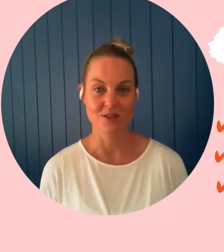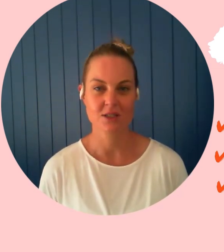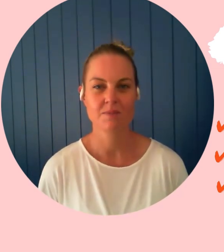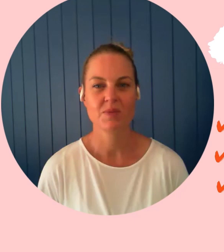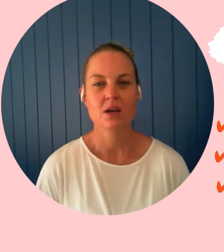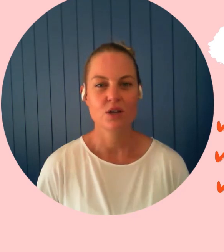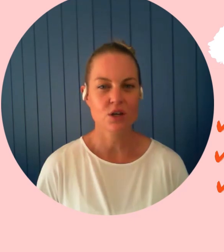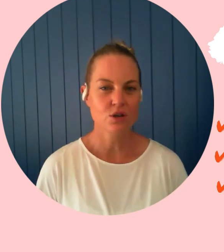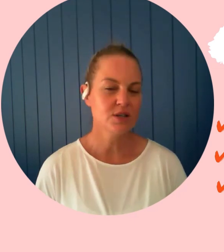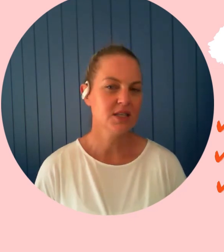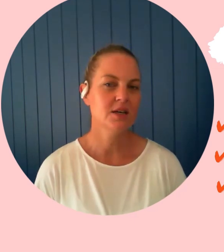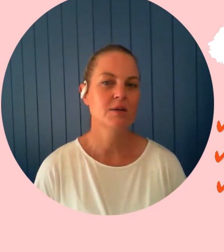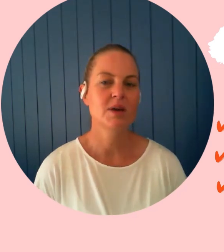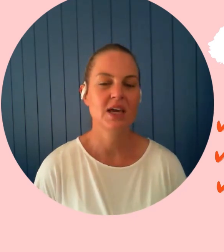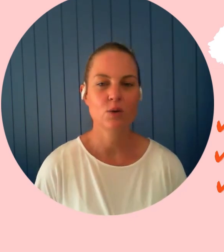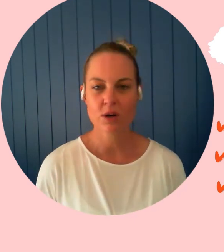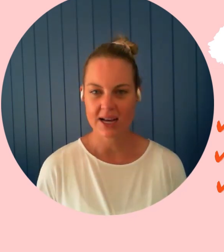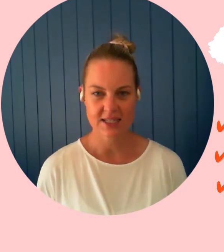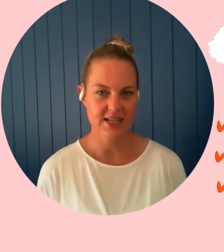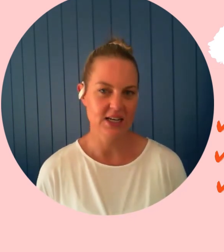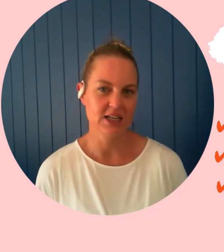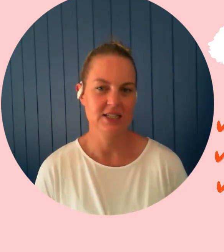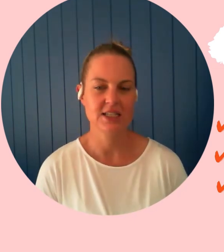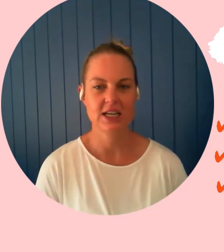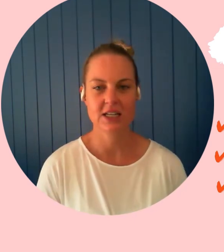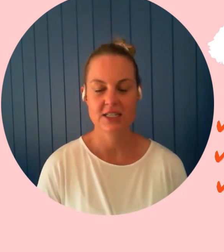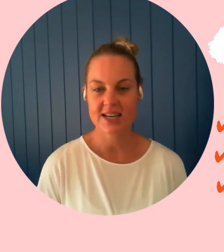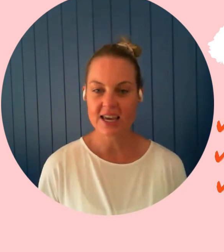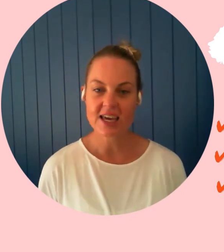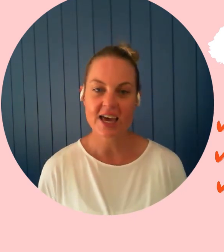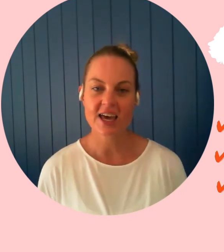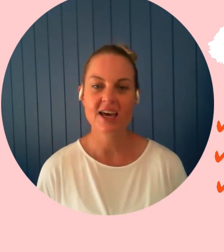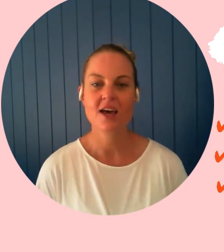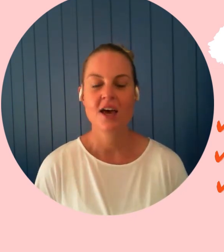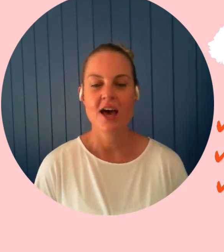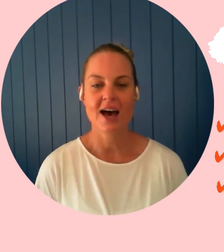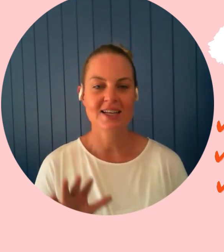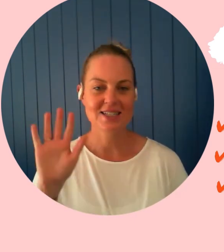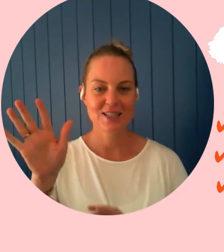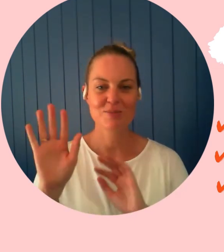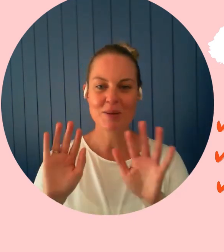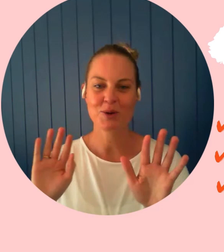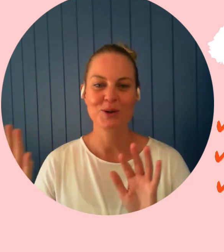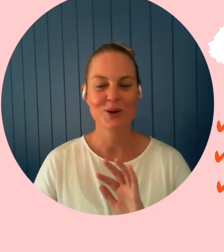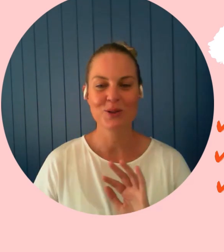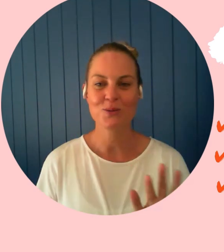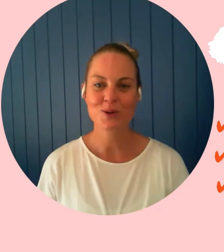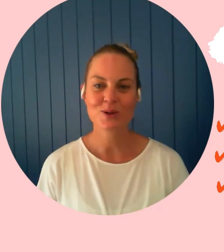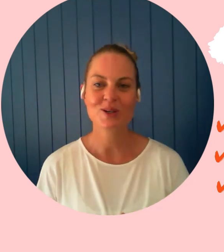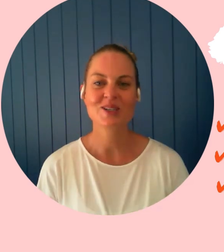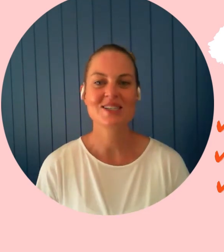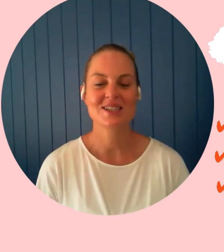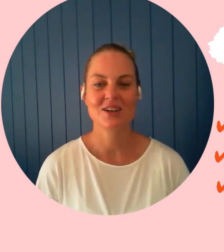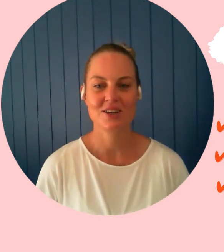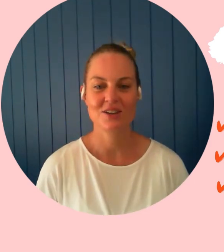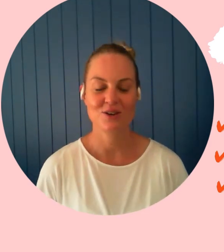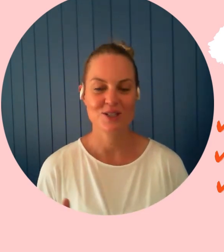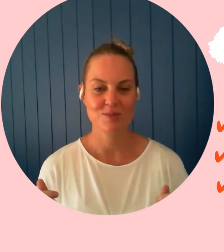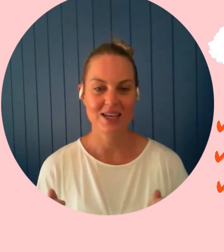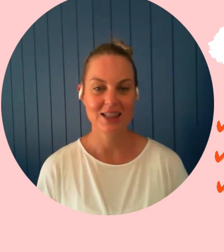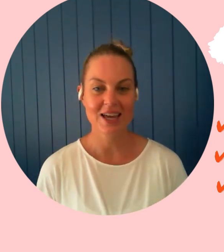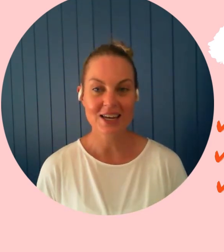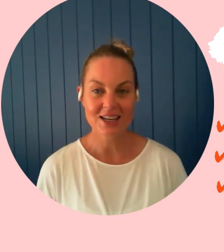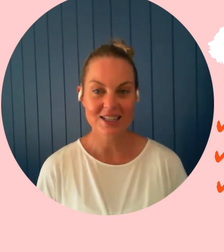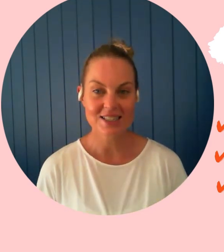resource. You can use them in all kinds of settings, in daycare, stick them up on the walls, use them